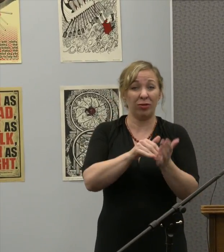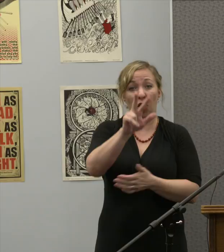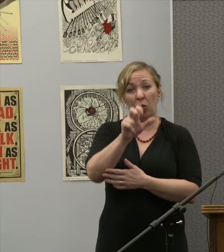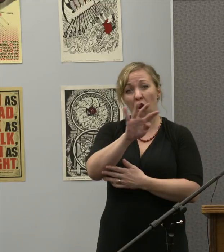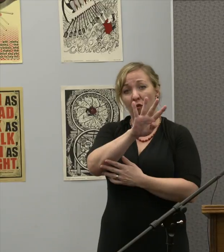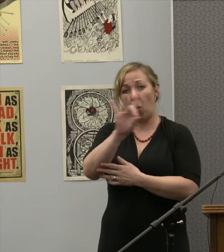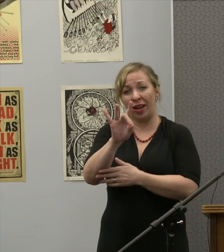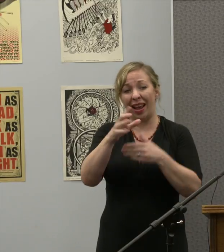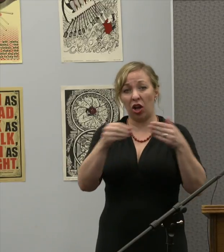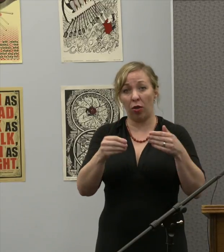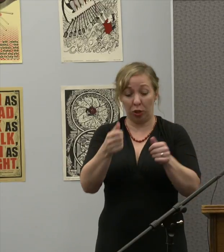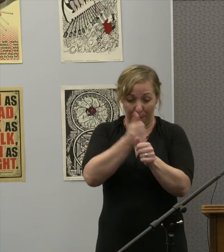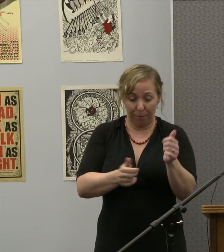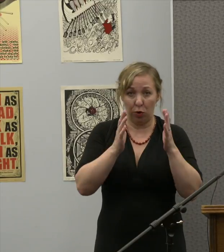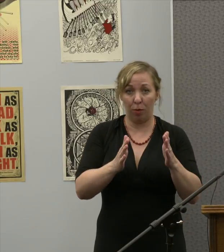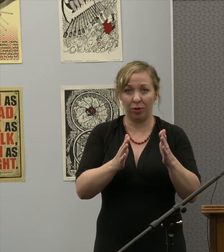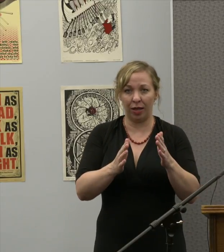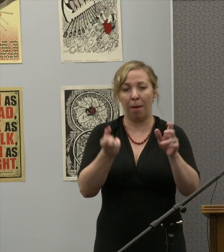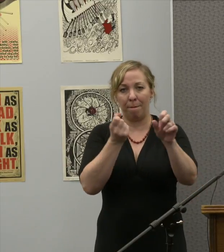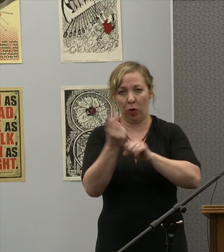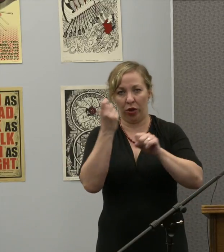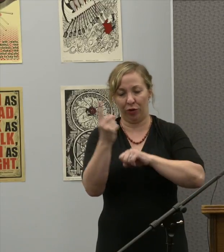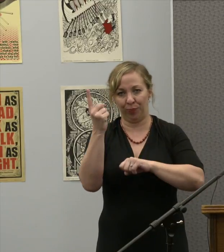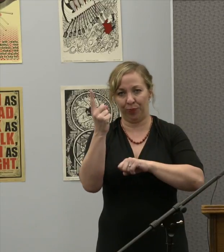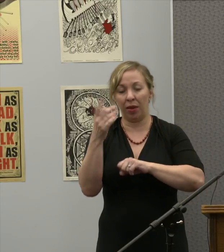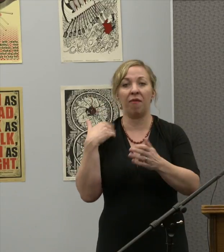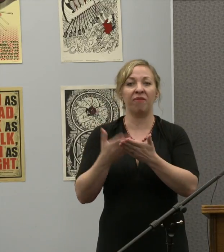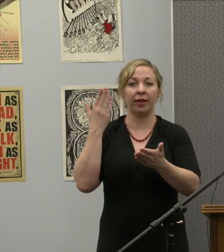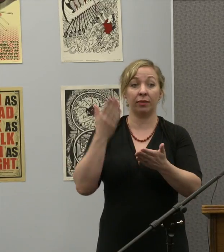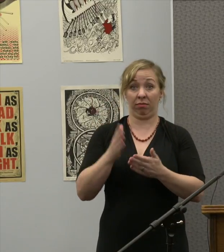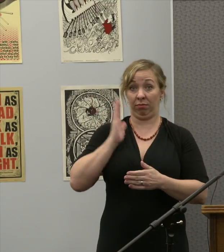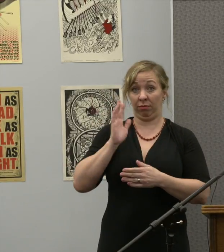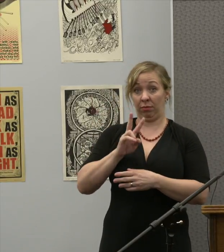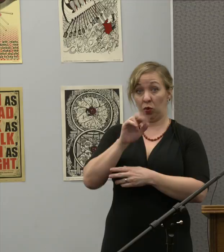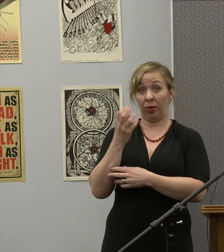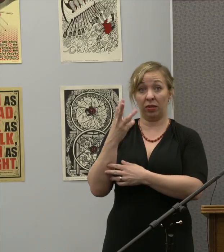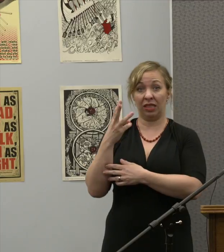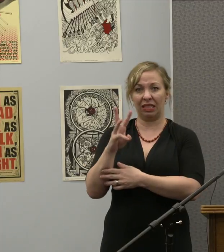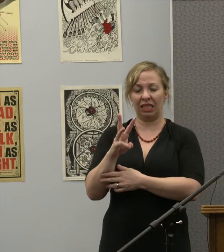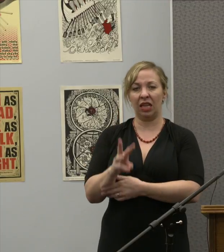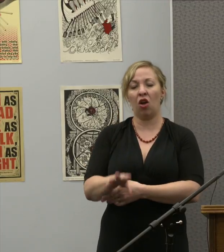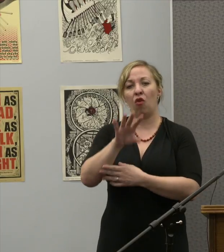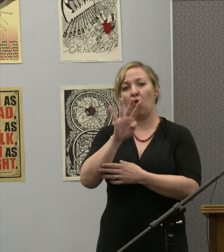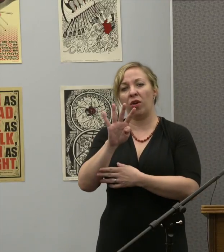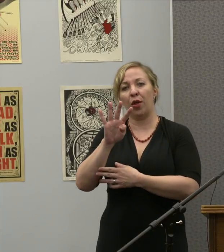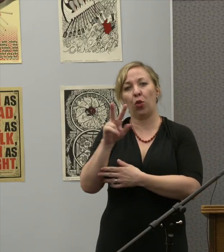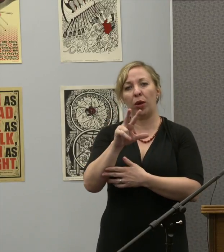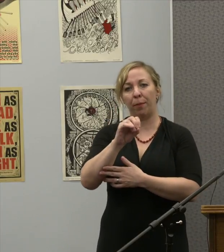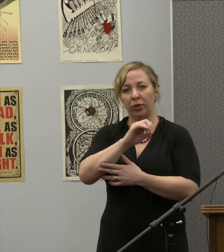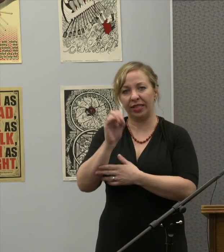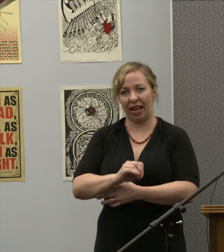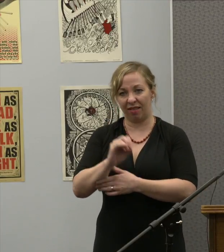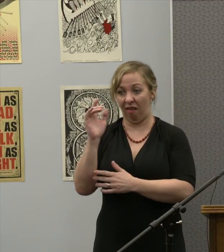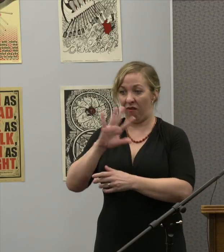$10,348 per person per year. Fact. In 2016, 43%